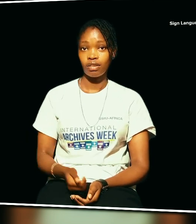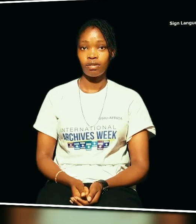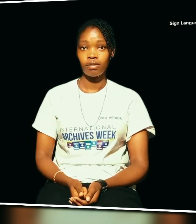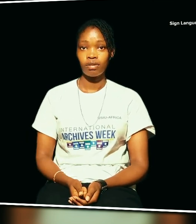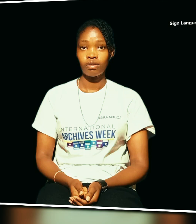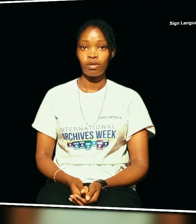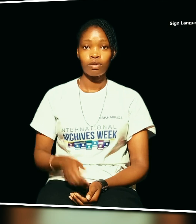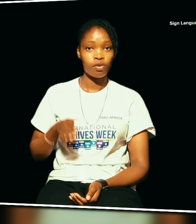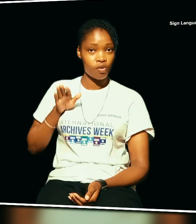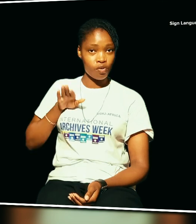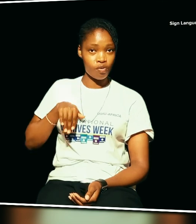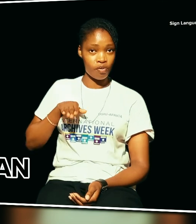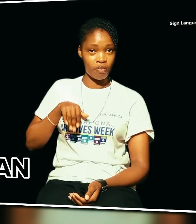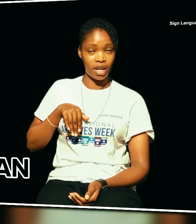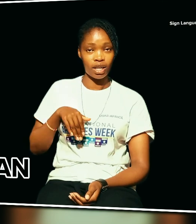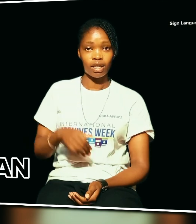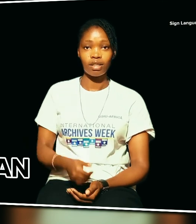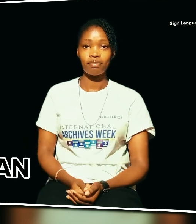woman,